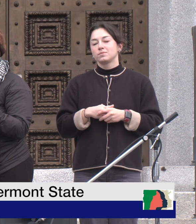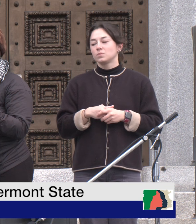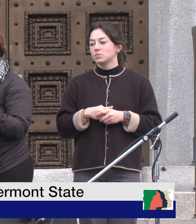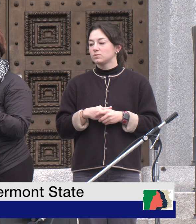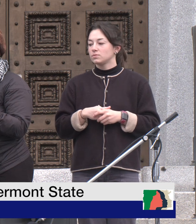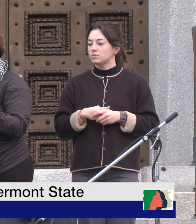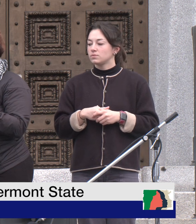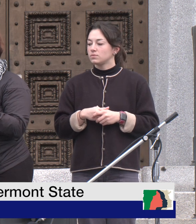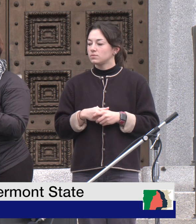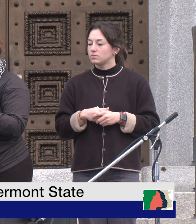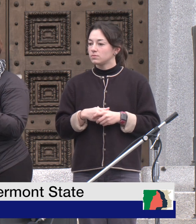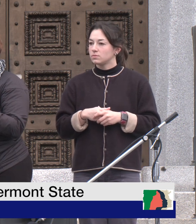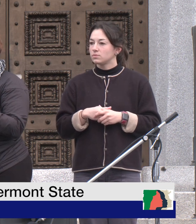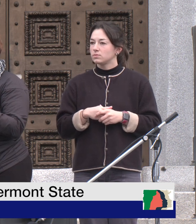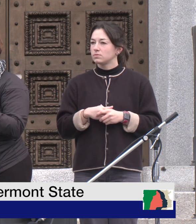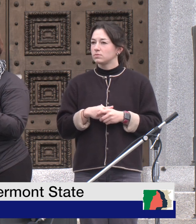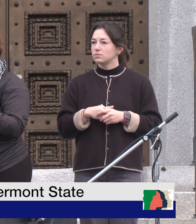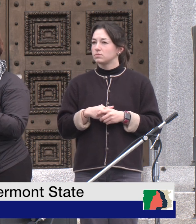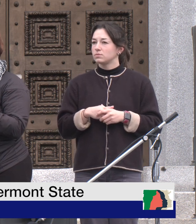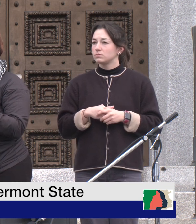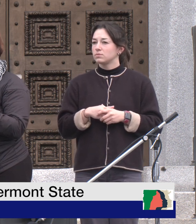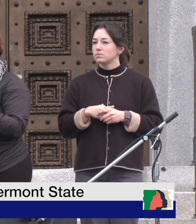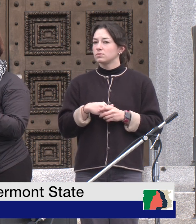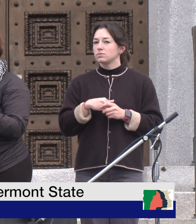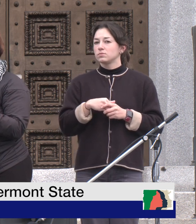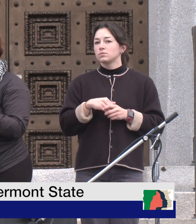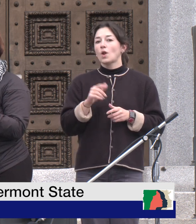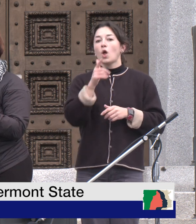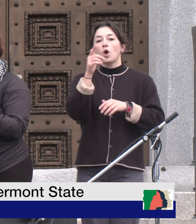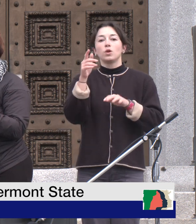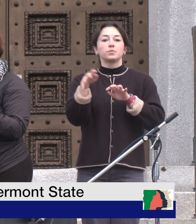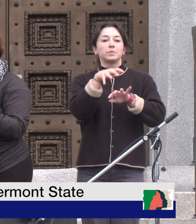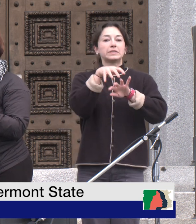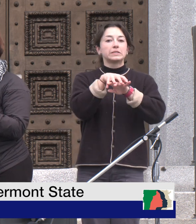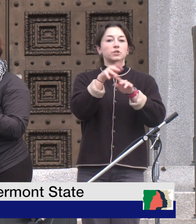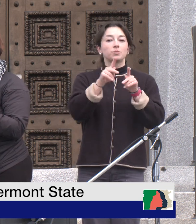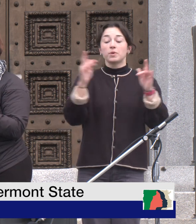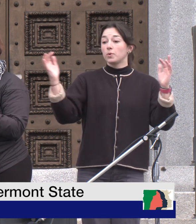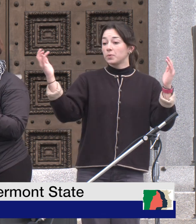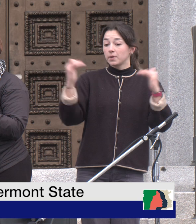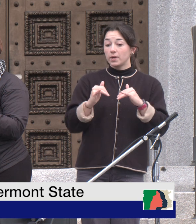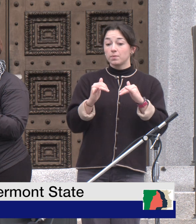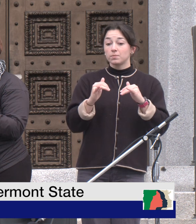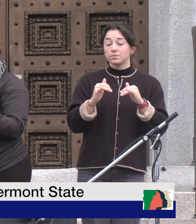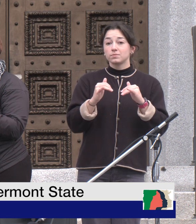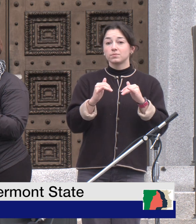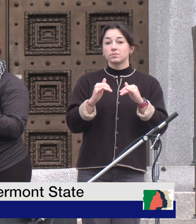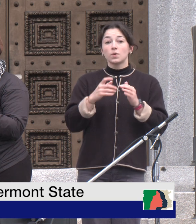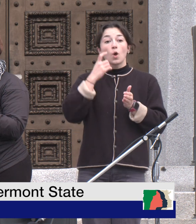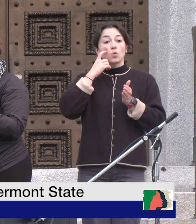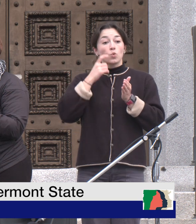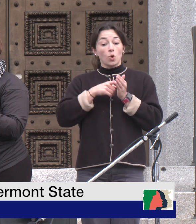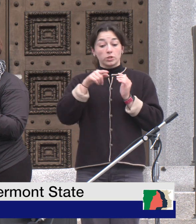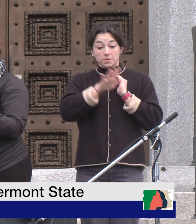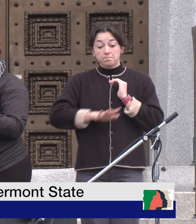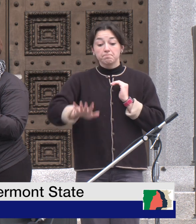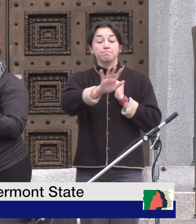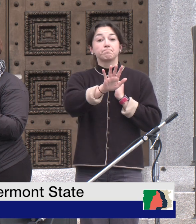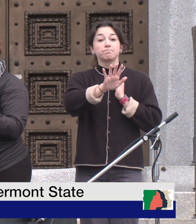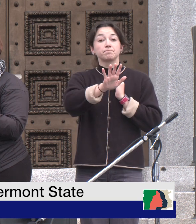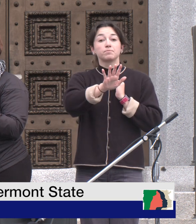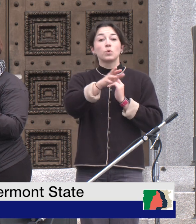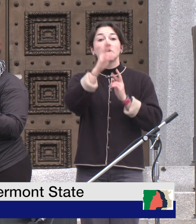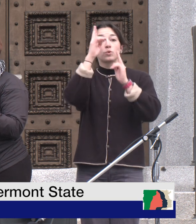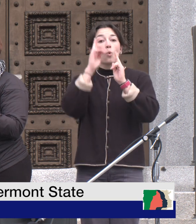ampetu. Other nations such as the Anishinaabe also came here. Acknowledging the land that we live on requires us to honor those